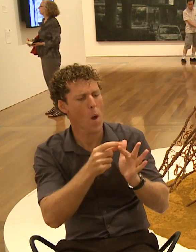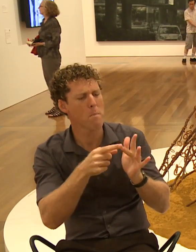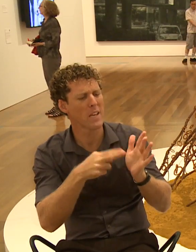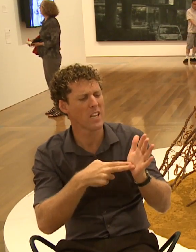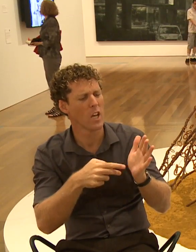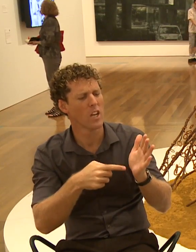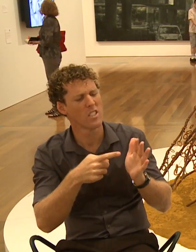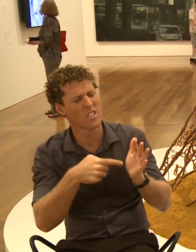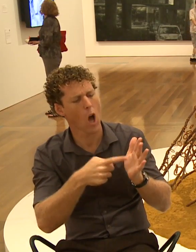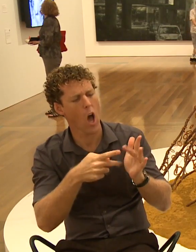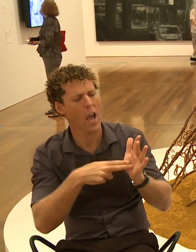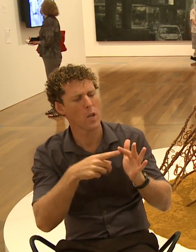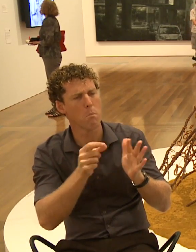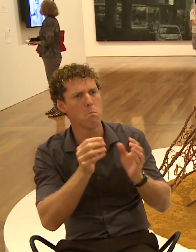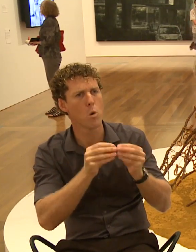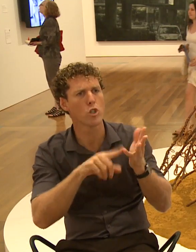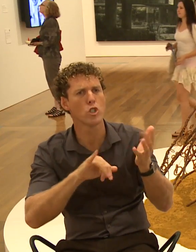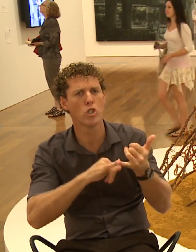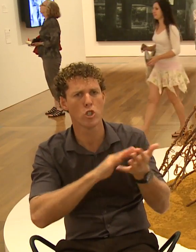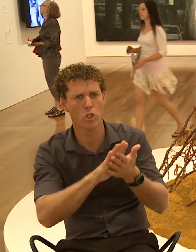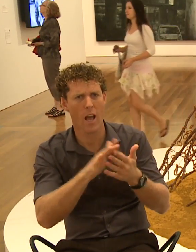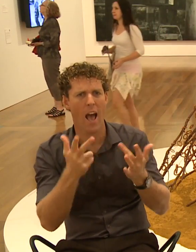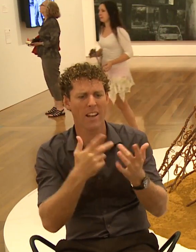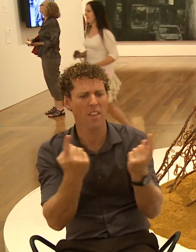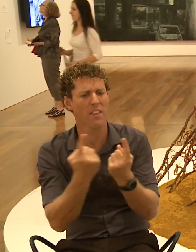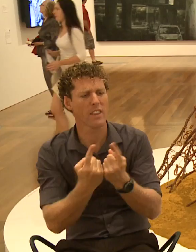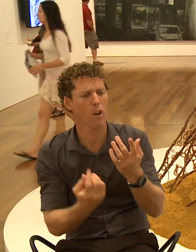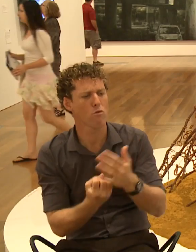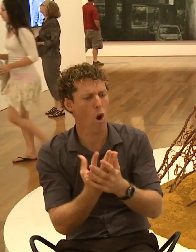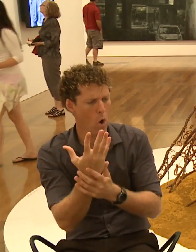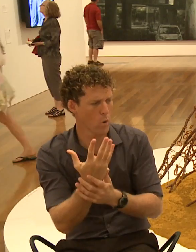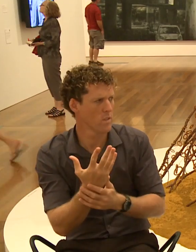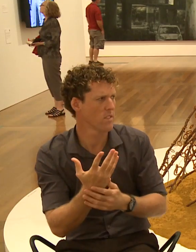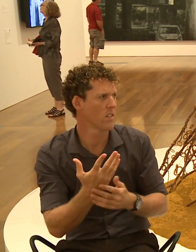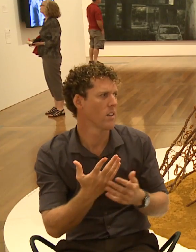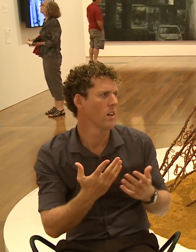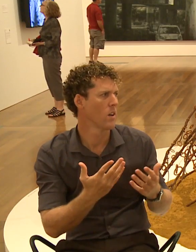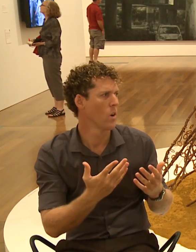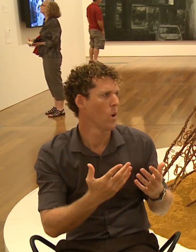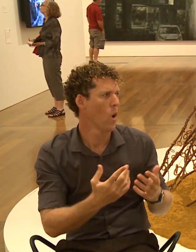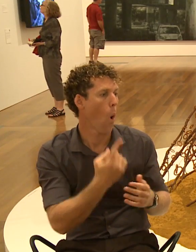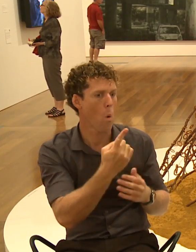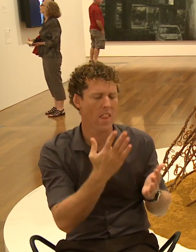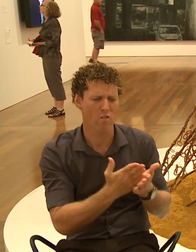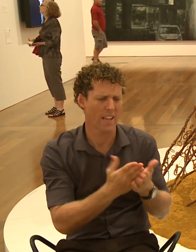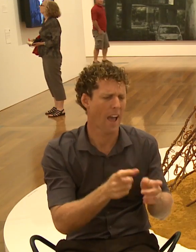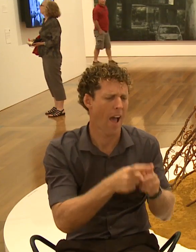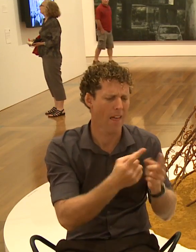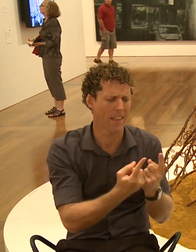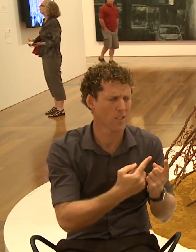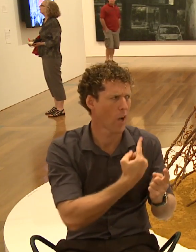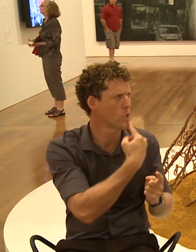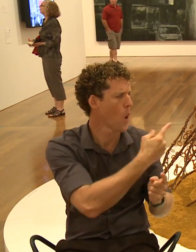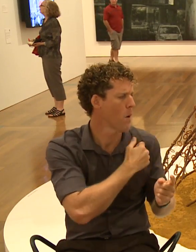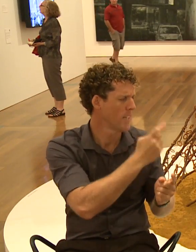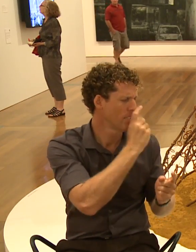is another one of those things that grow that. Well, one of the really hard things, as I said to Margie before,